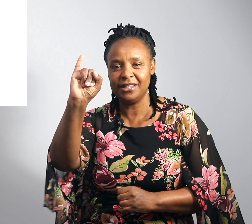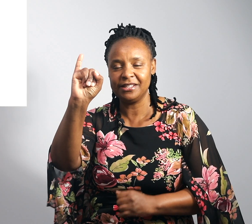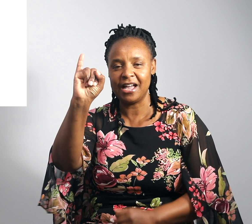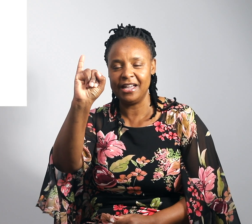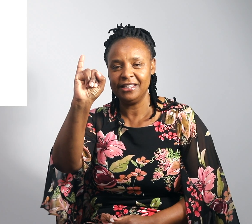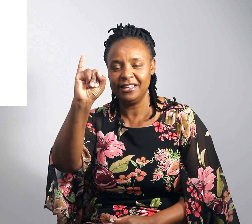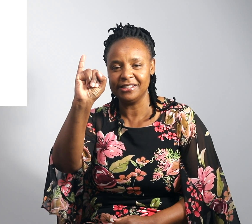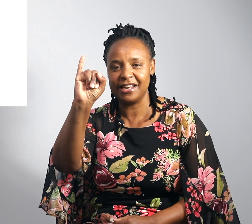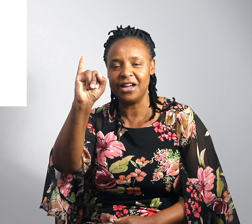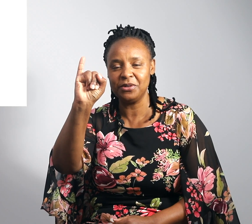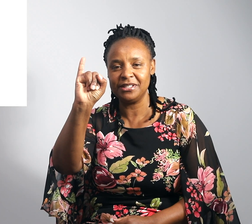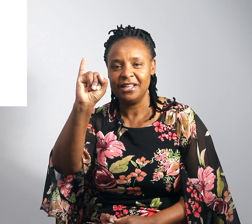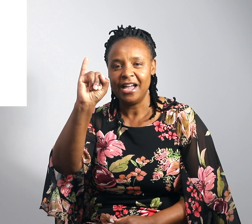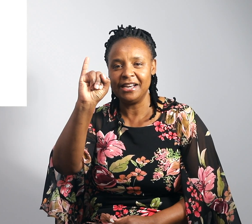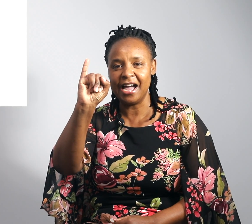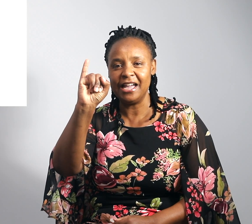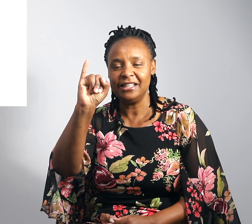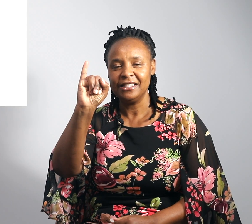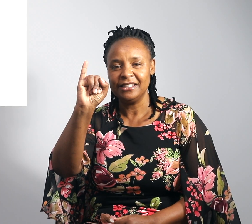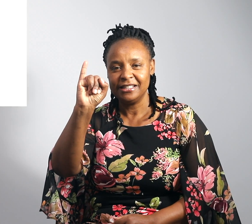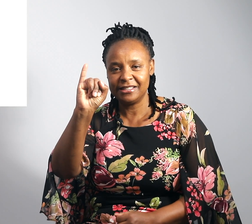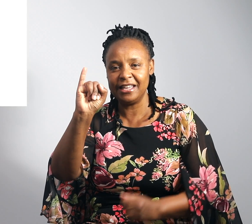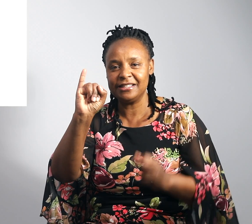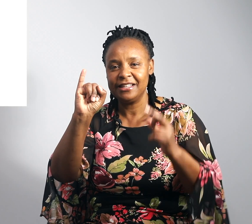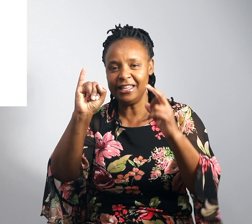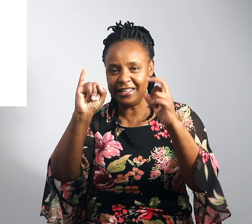is I in sign language, and I says e.